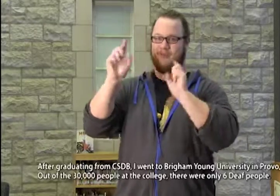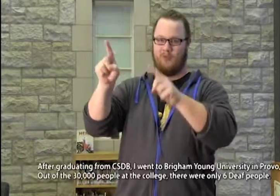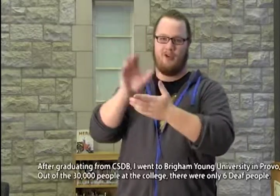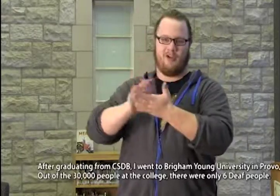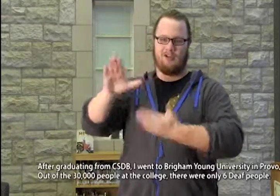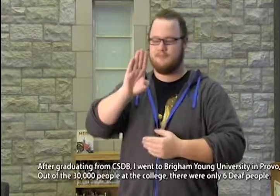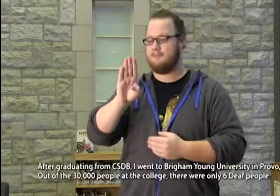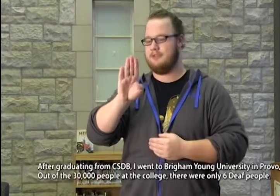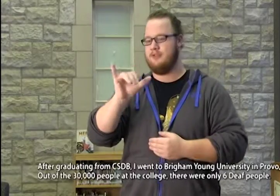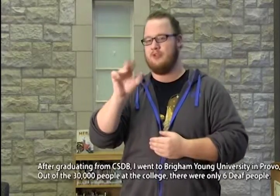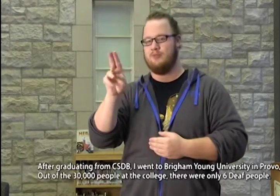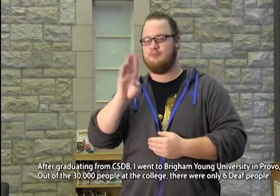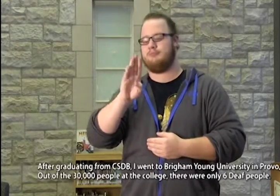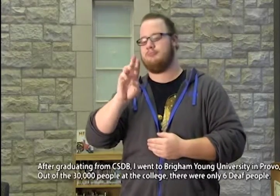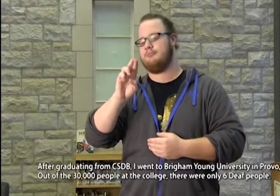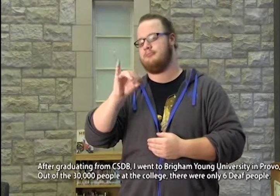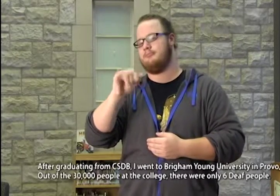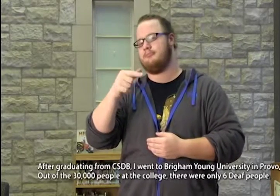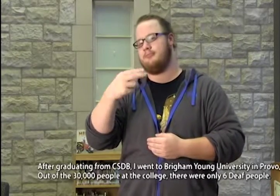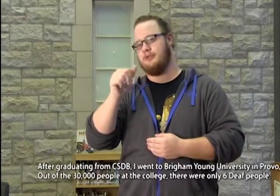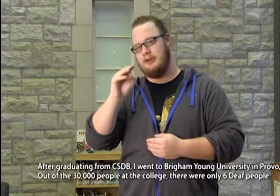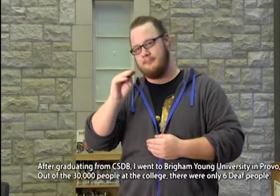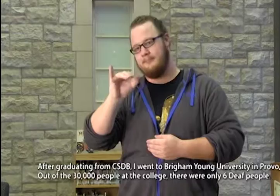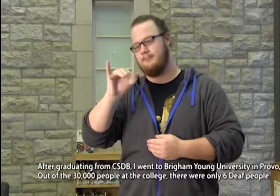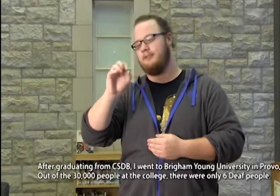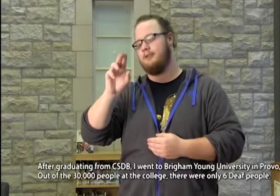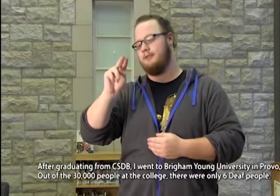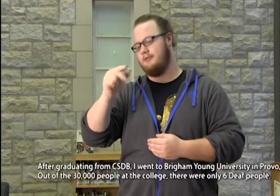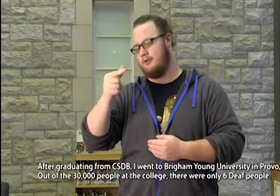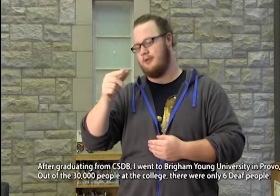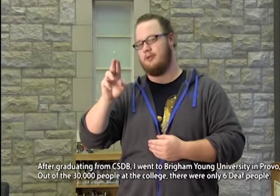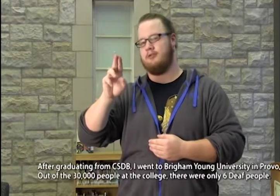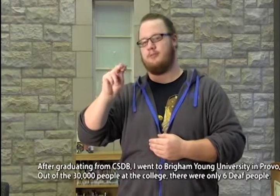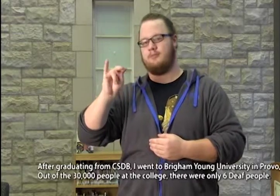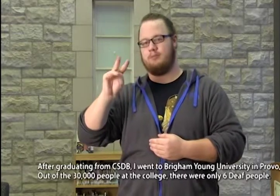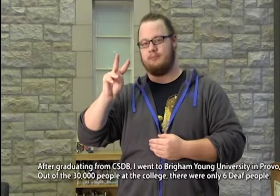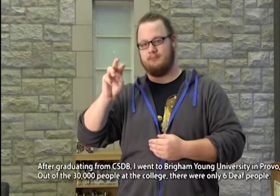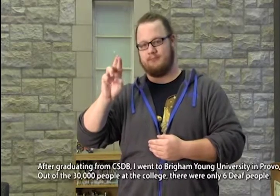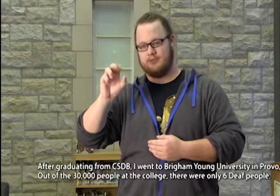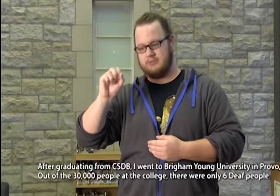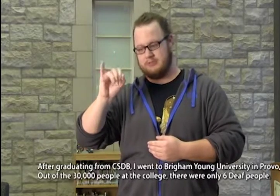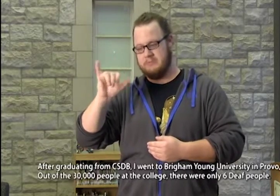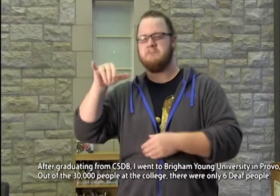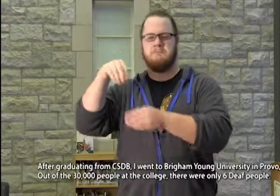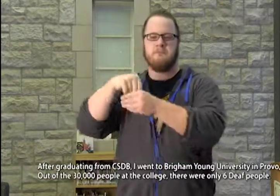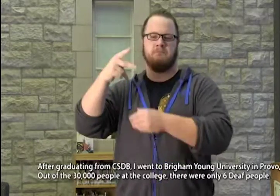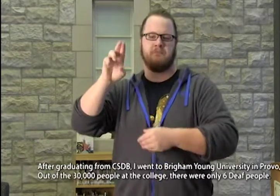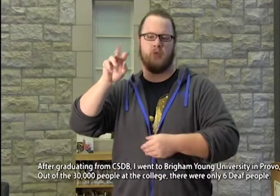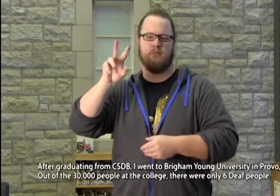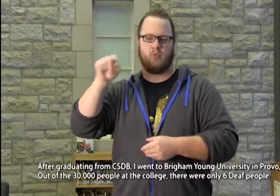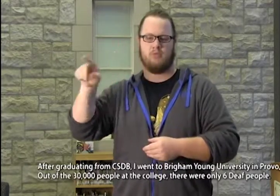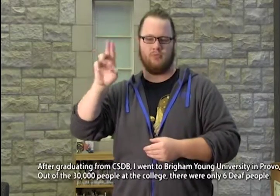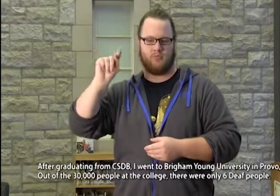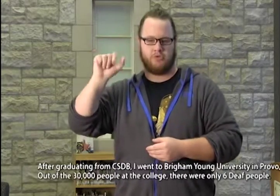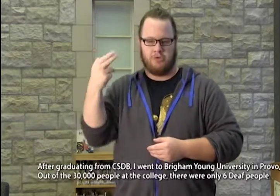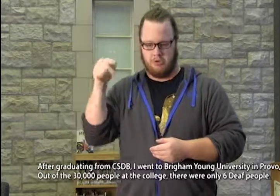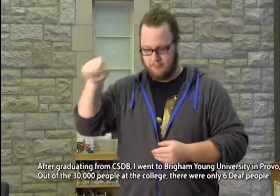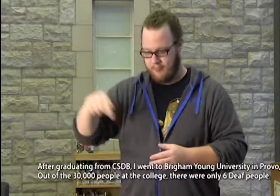After graduating from CSDB, I went to Brigham Young University in Provo, Utah.